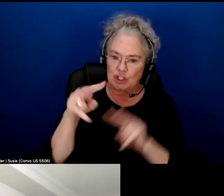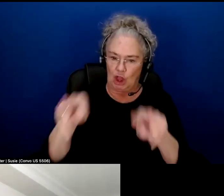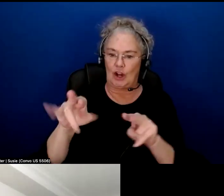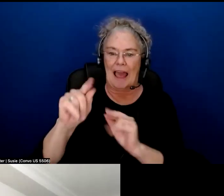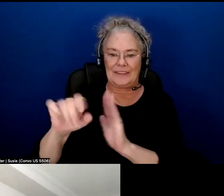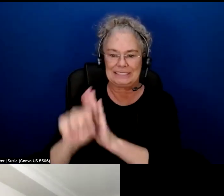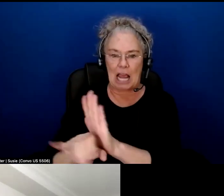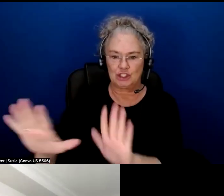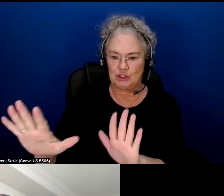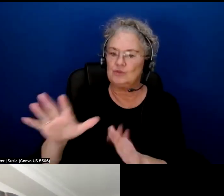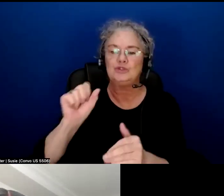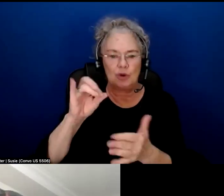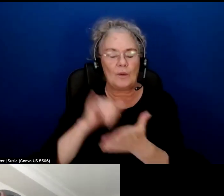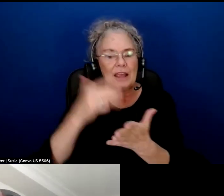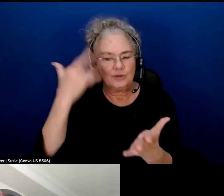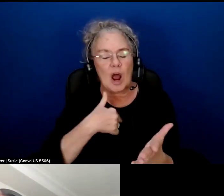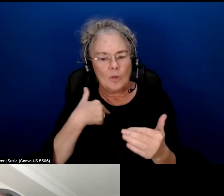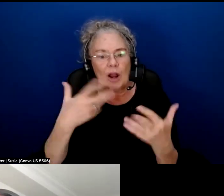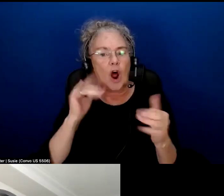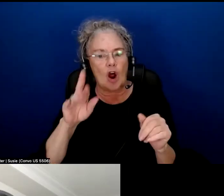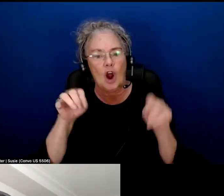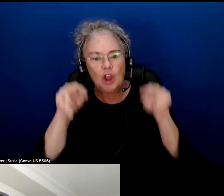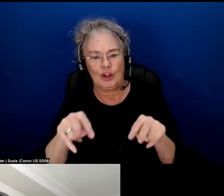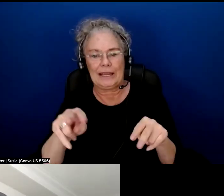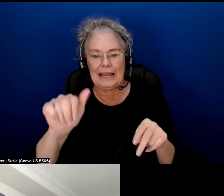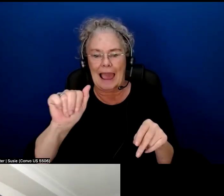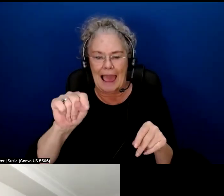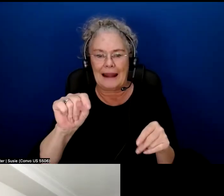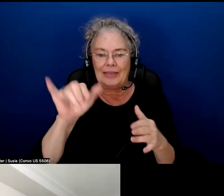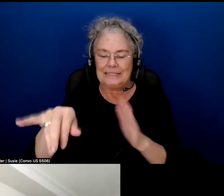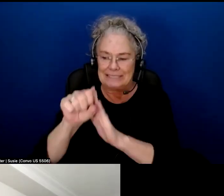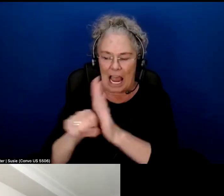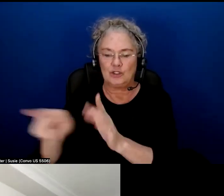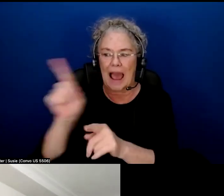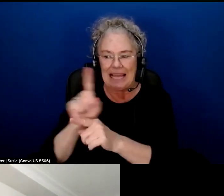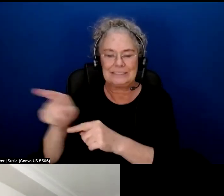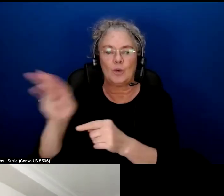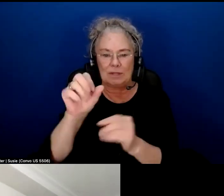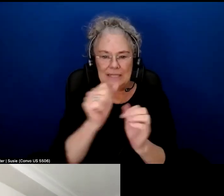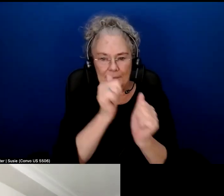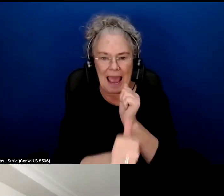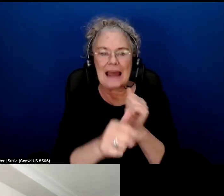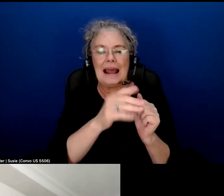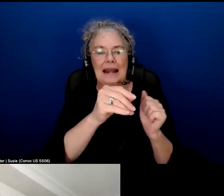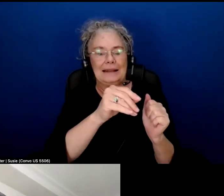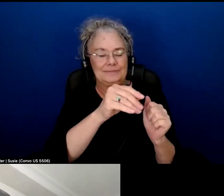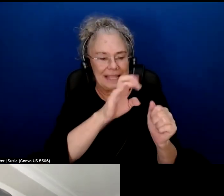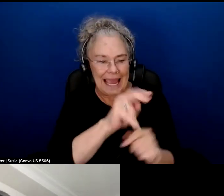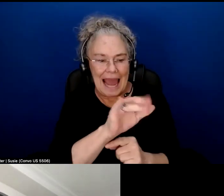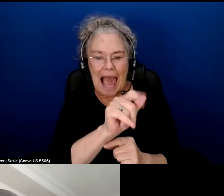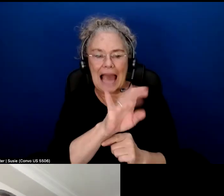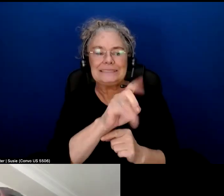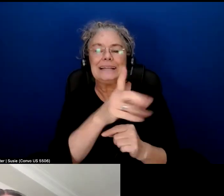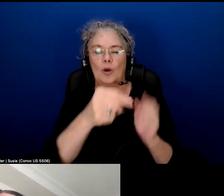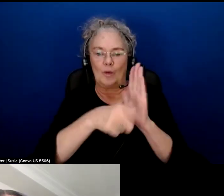so want to make sure that we are looking at the statute as it was passed, as it was enacted, and reviewing from